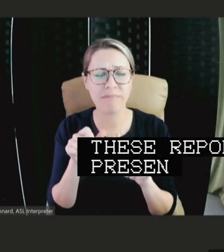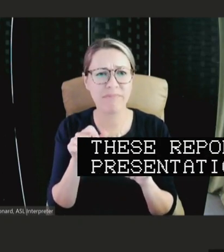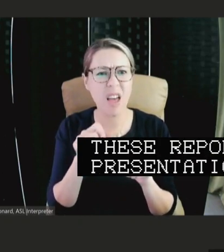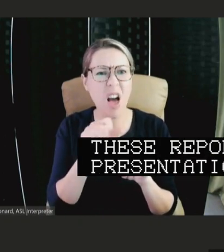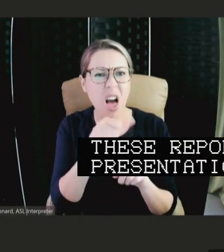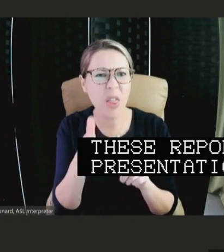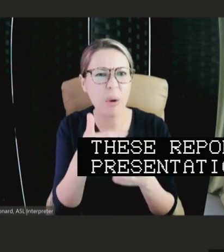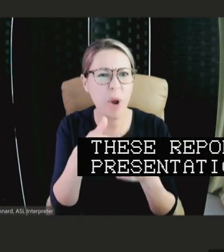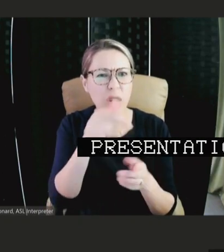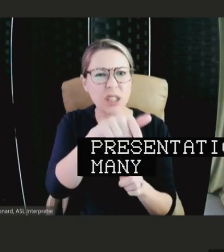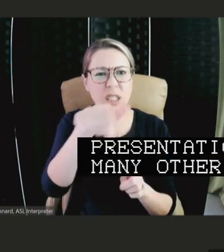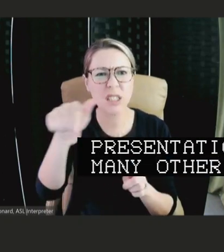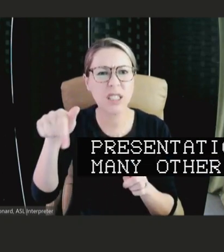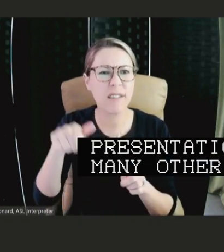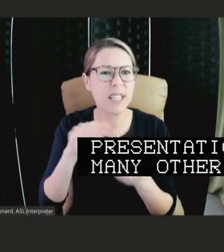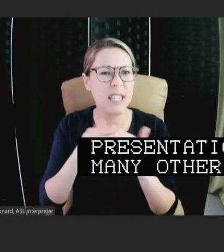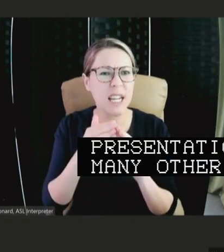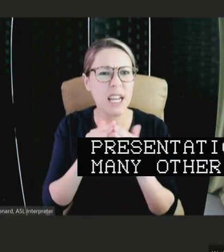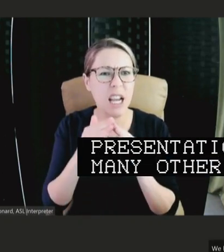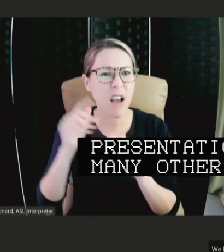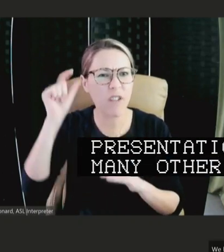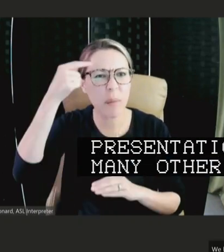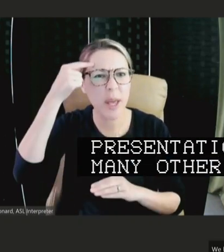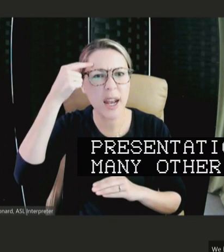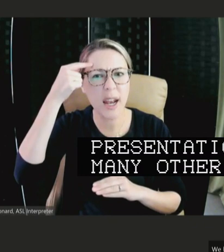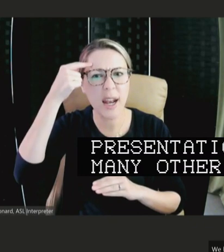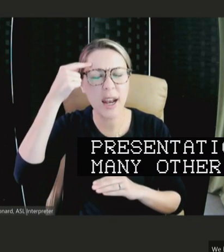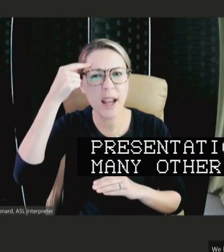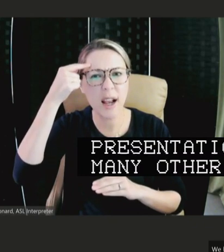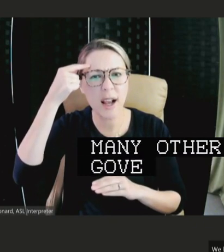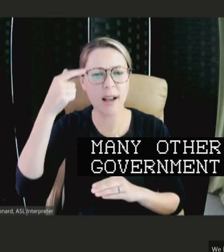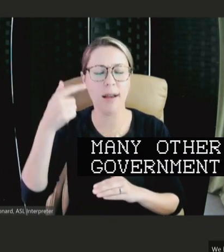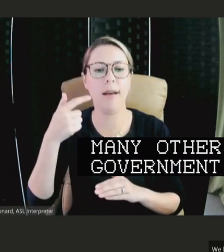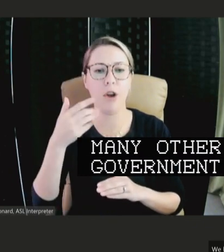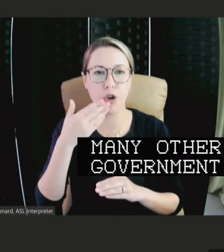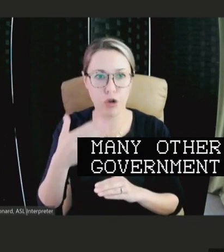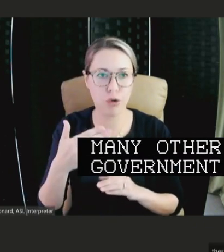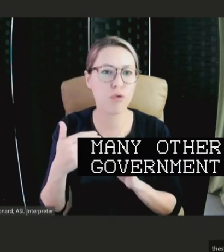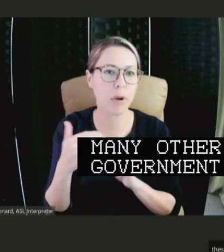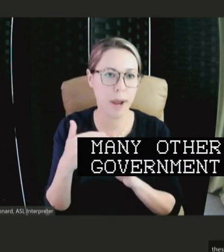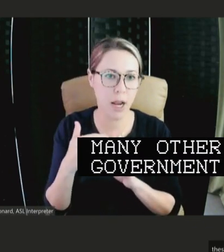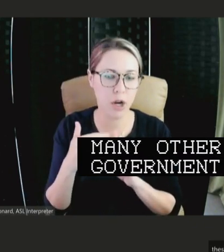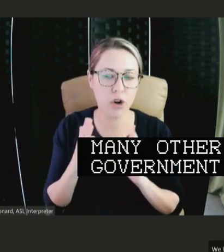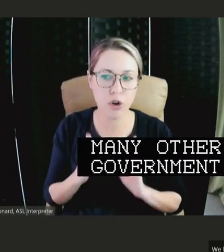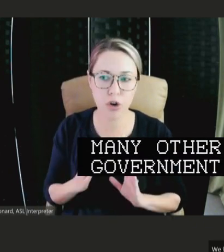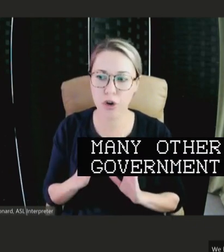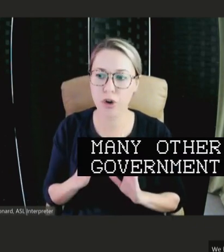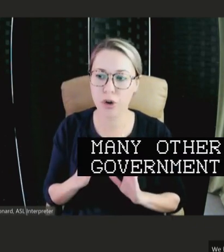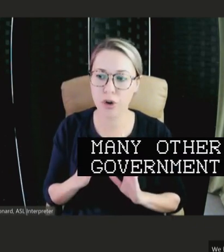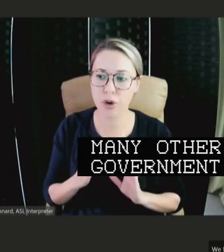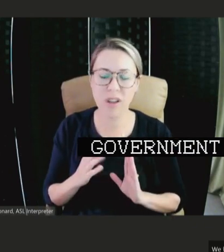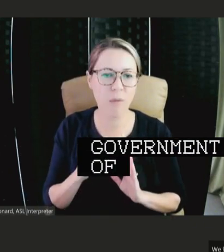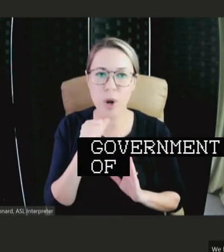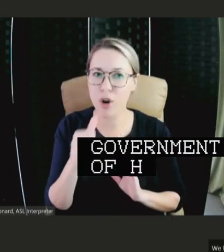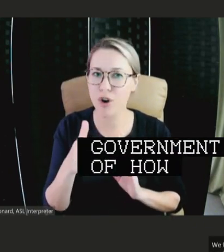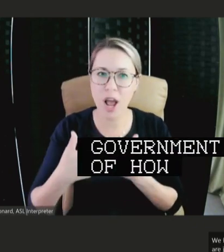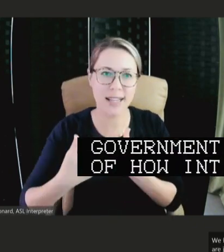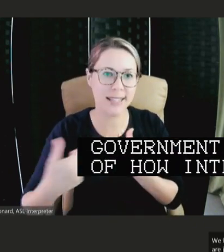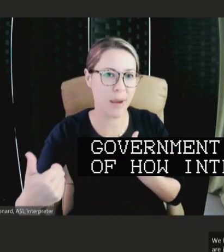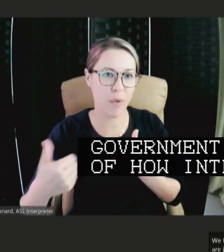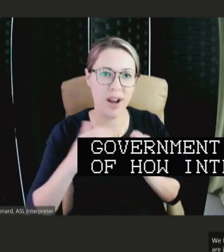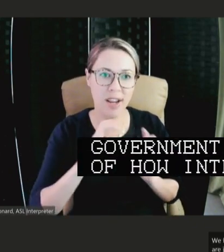government are just a reminder of how interrelated many of these problems are.